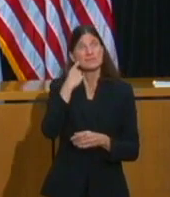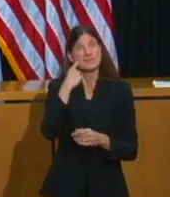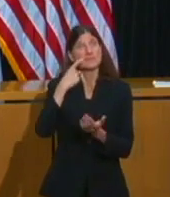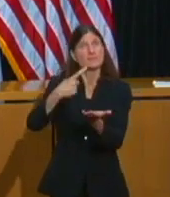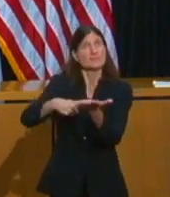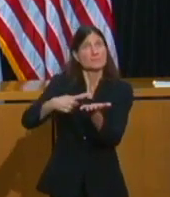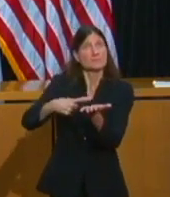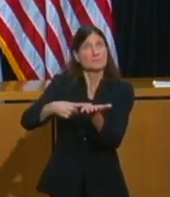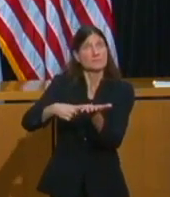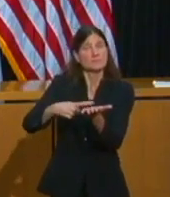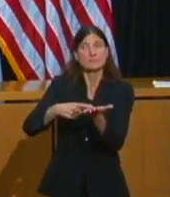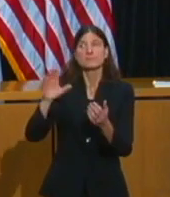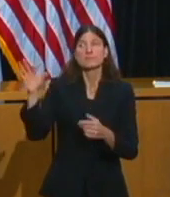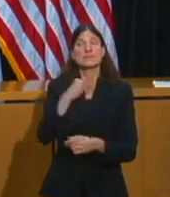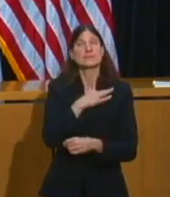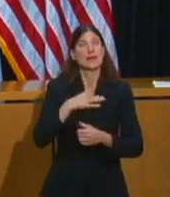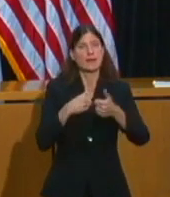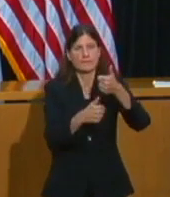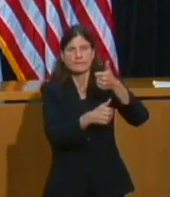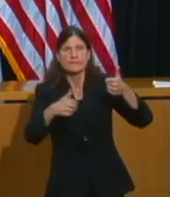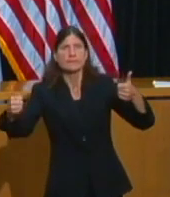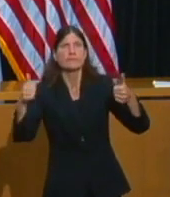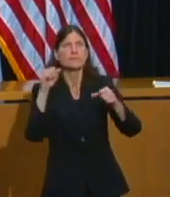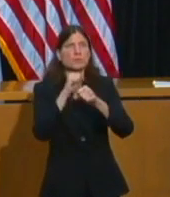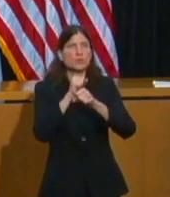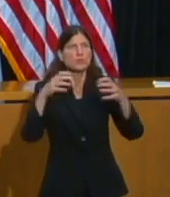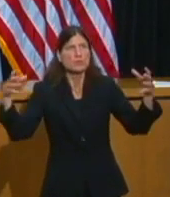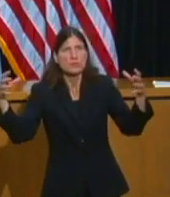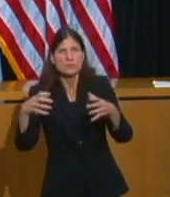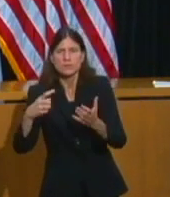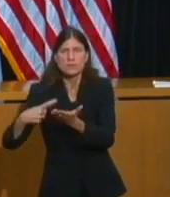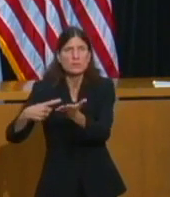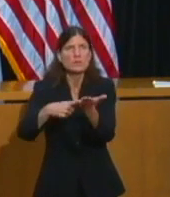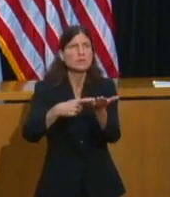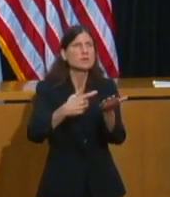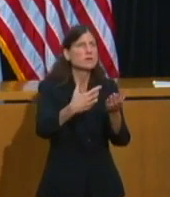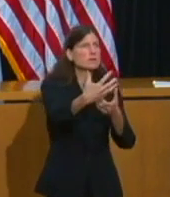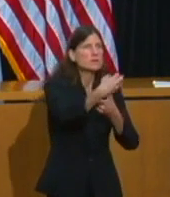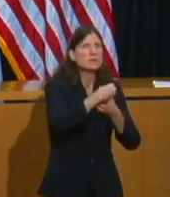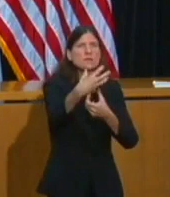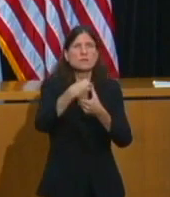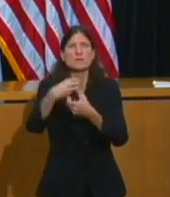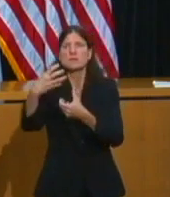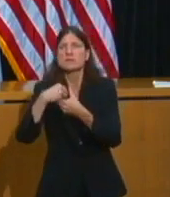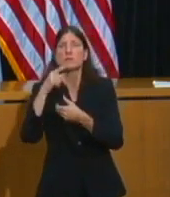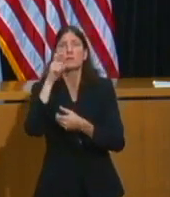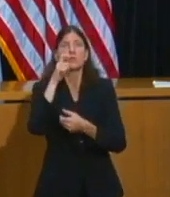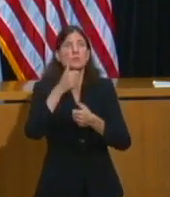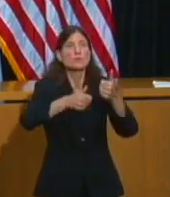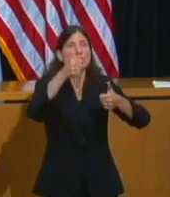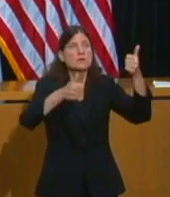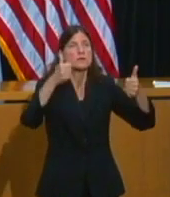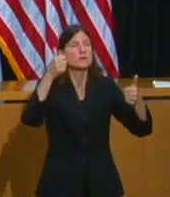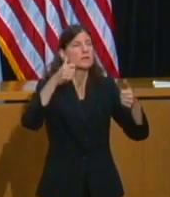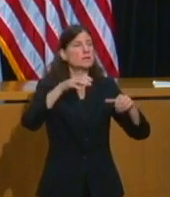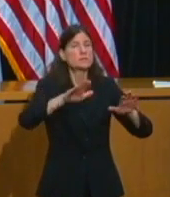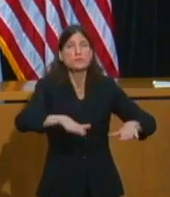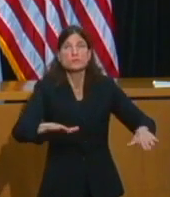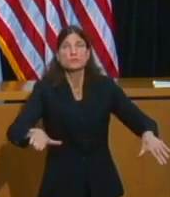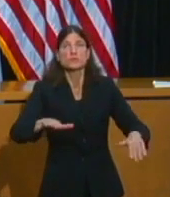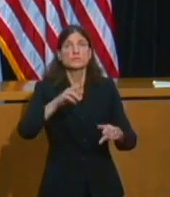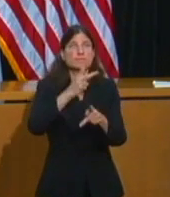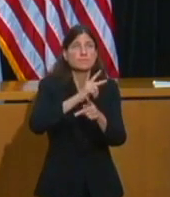Health and Environmental Affairs, so that we could put together and put forth the minimum health and safety standards for youth